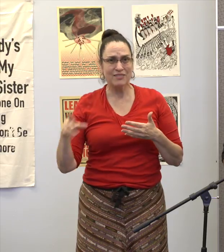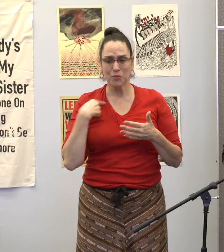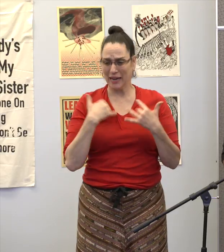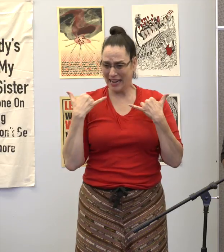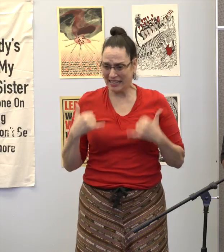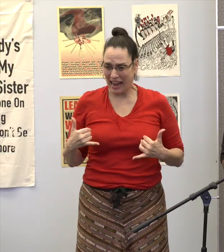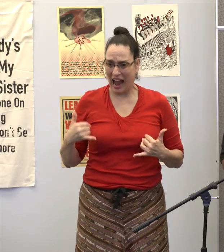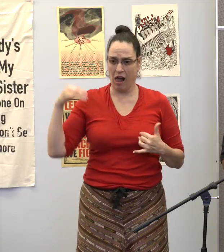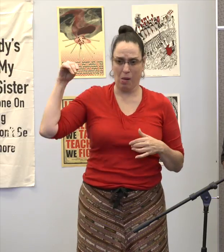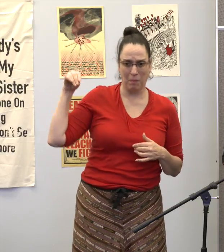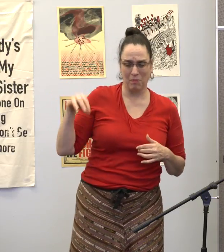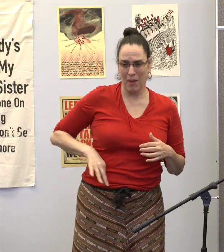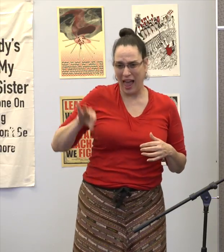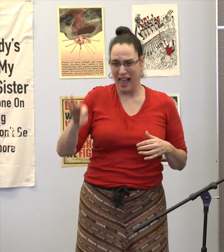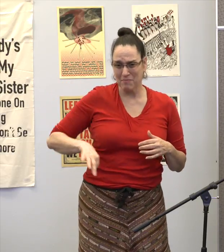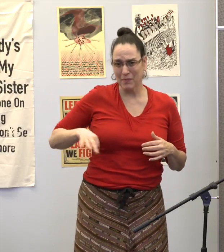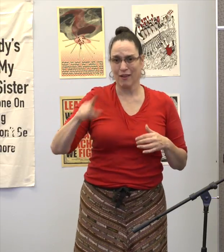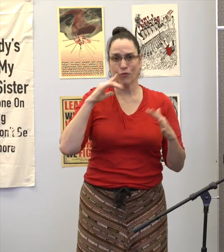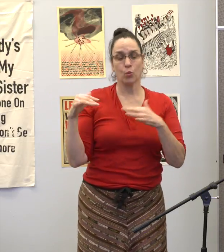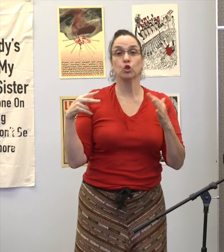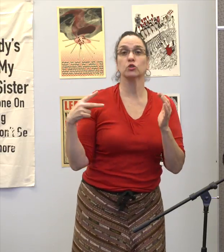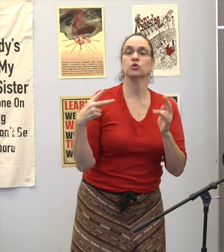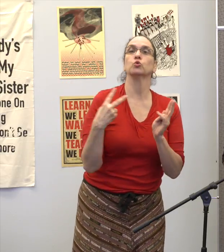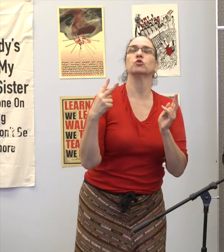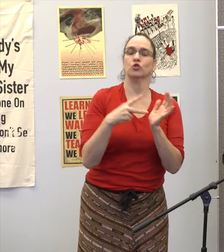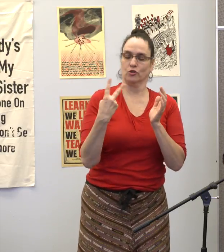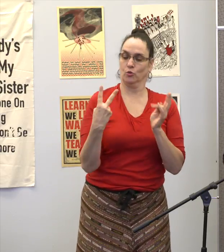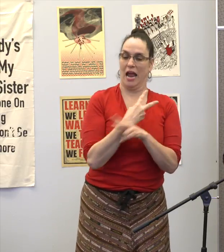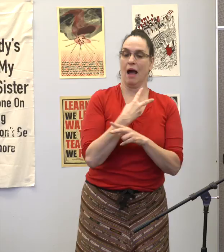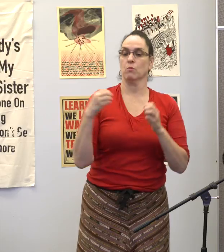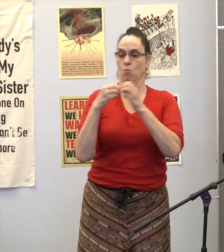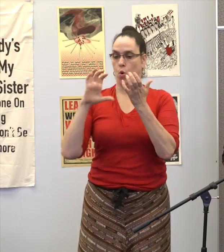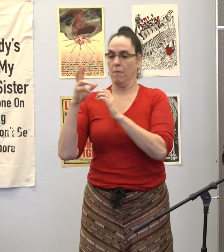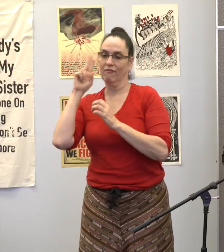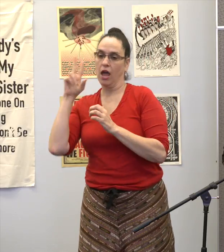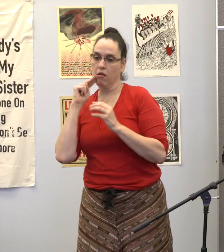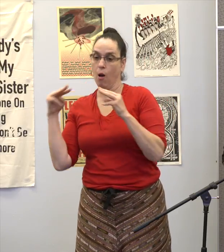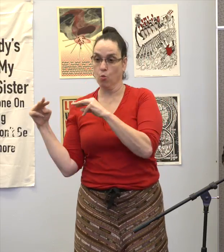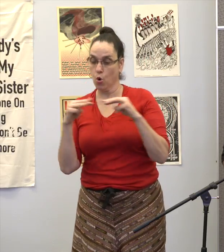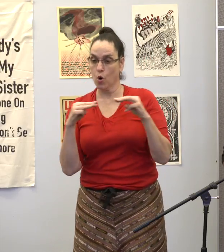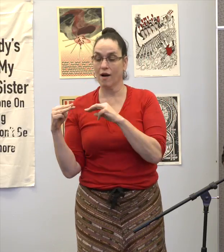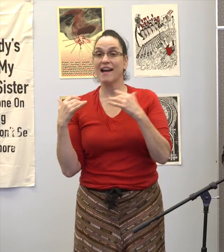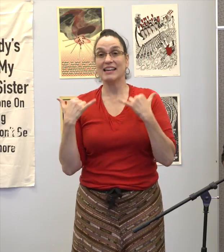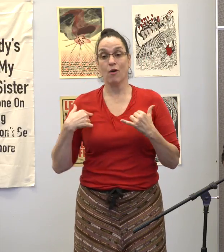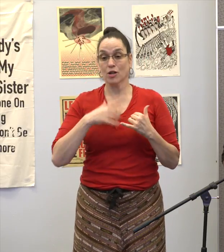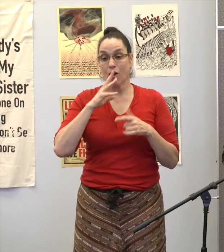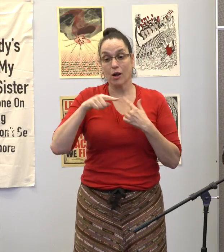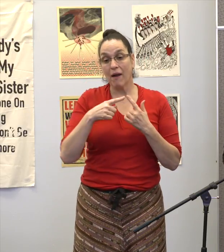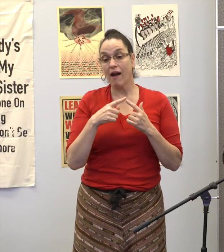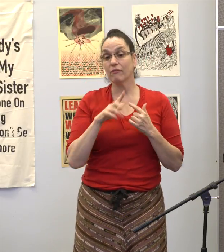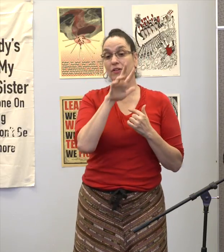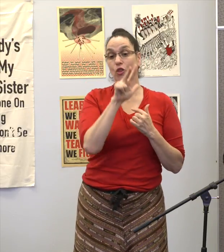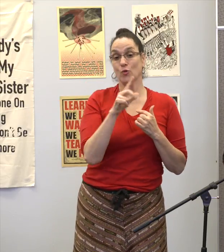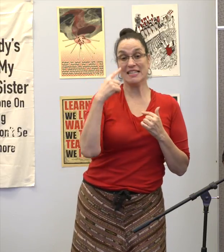now, 2 times more than we did at the height of the Vietnam War. We're talking about the fact that we now spend 53 cents of